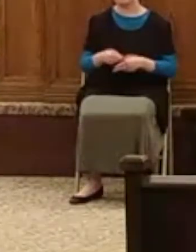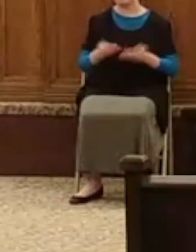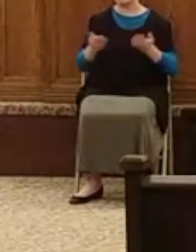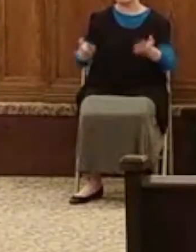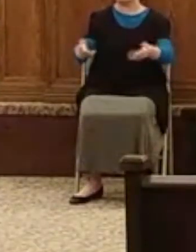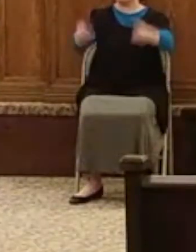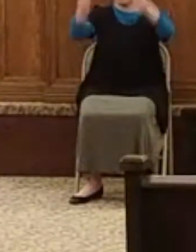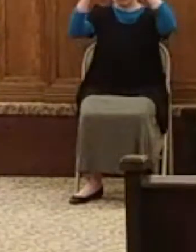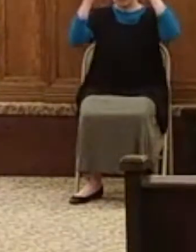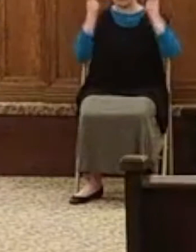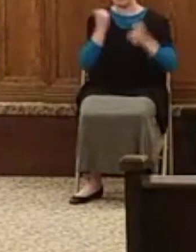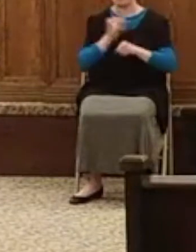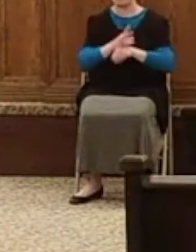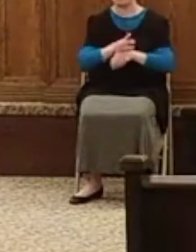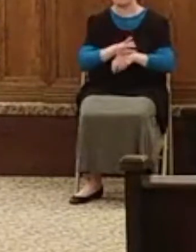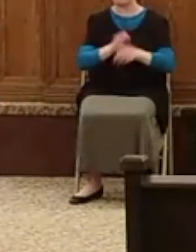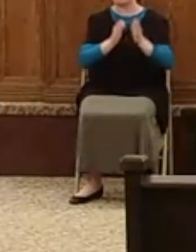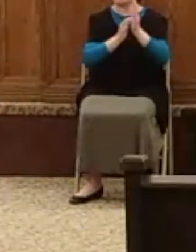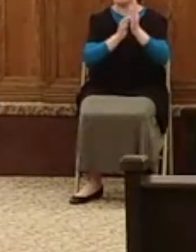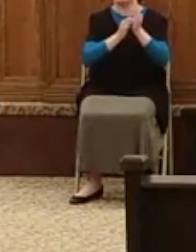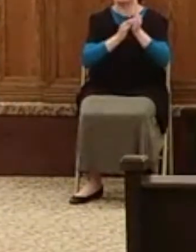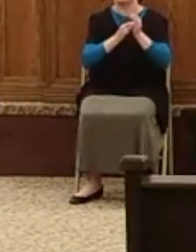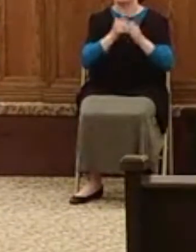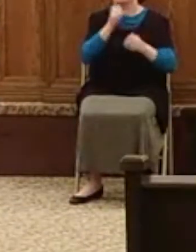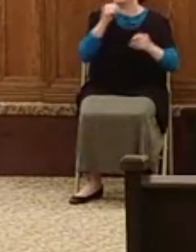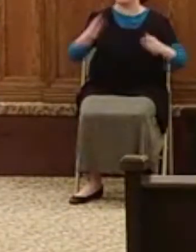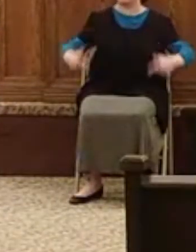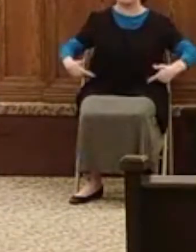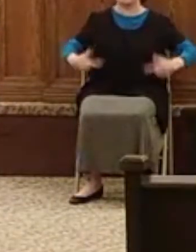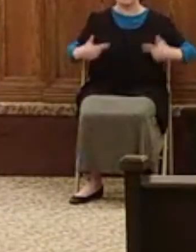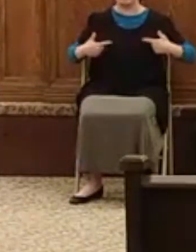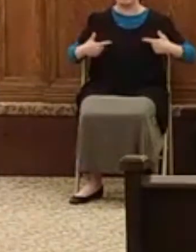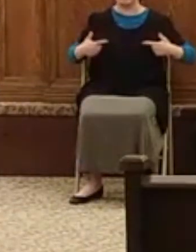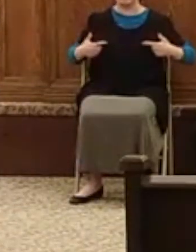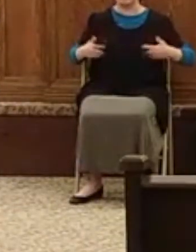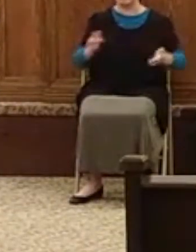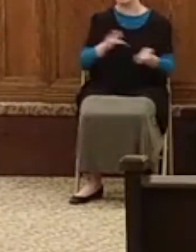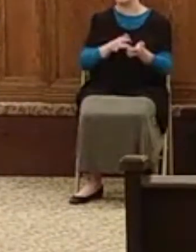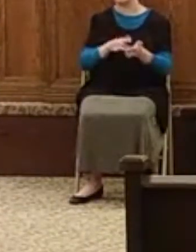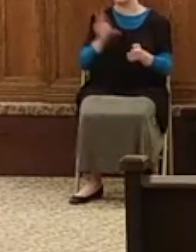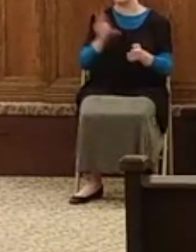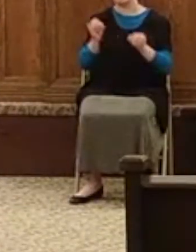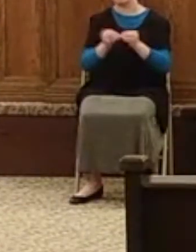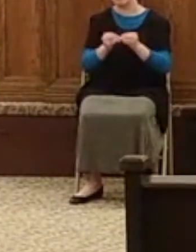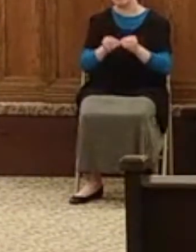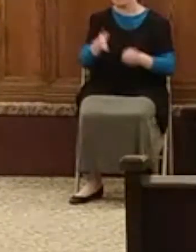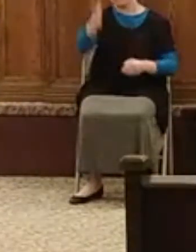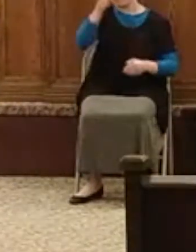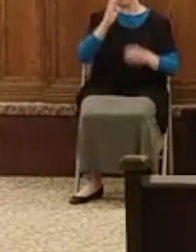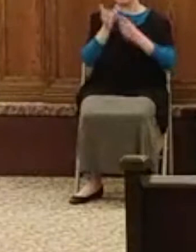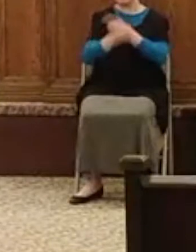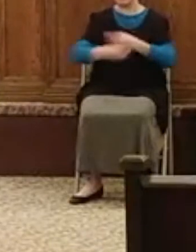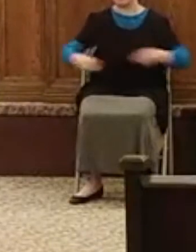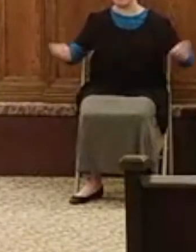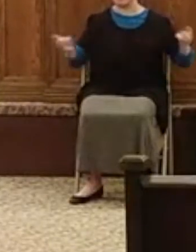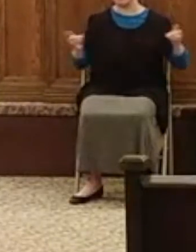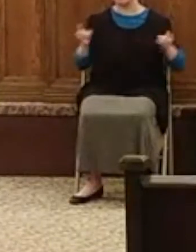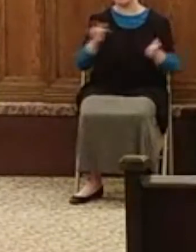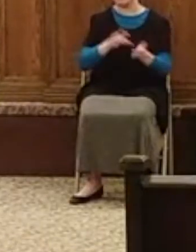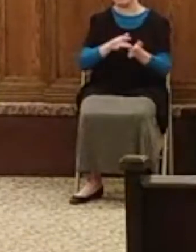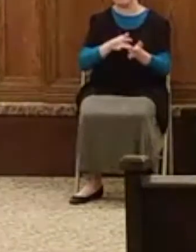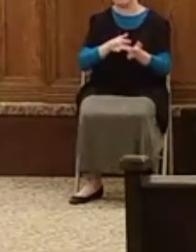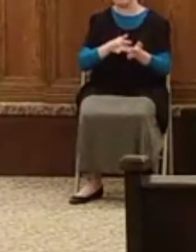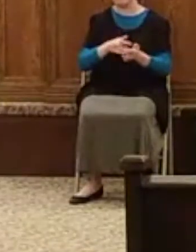will give them power to overcome their weaknesses. They don't have to live in their addictions no more. That God will deliver them from